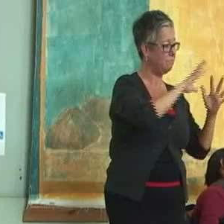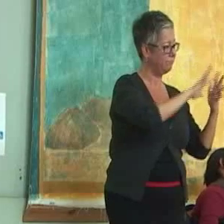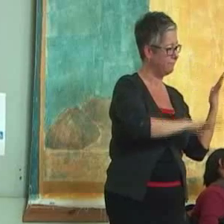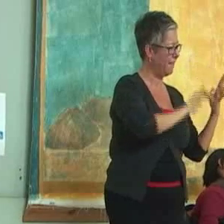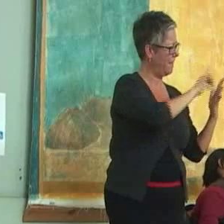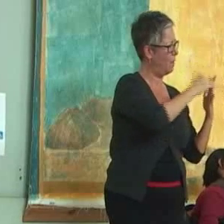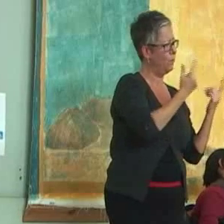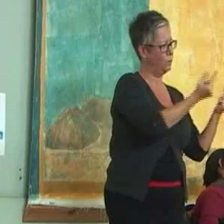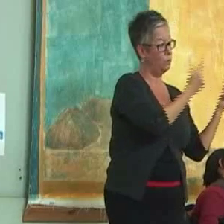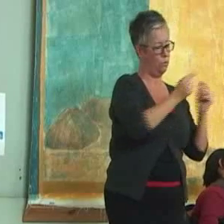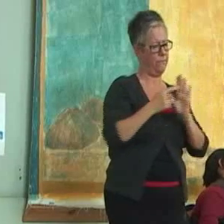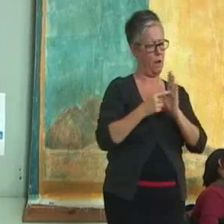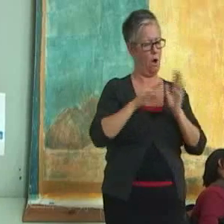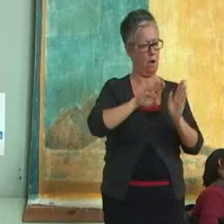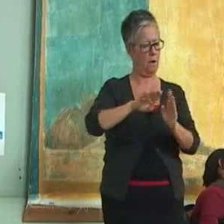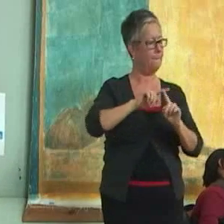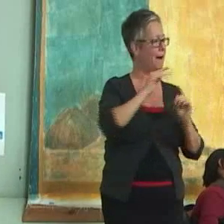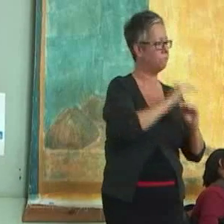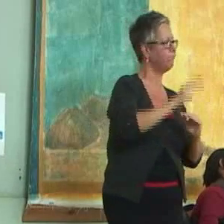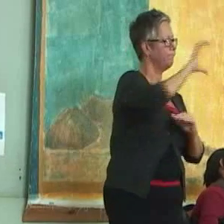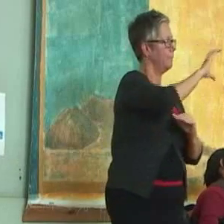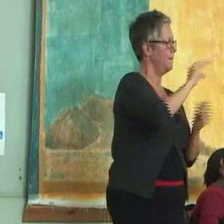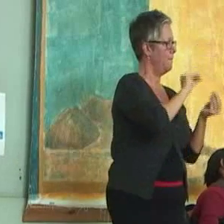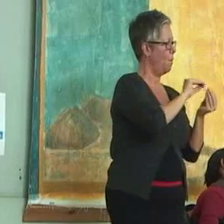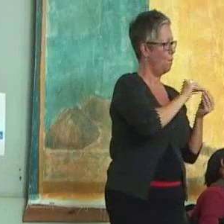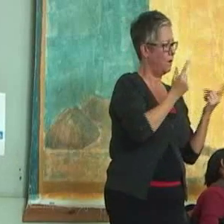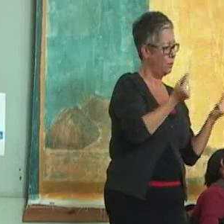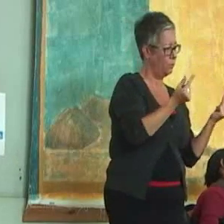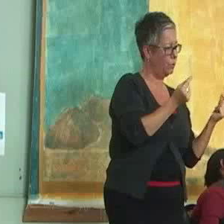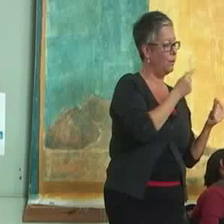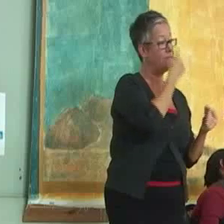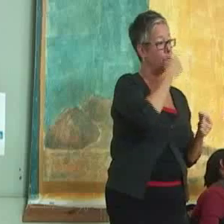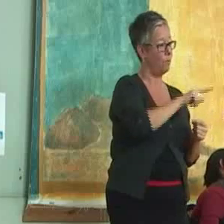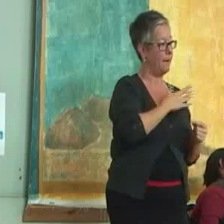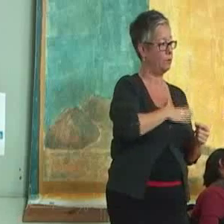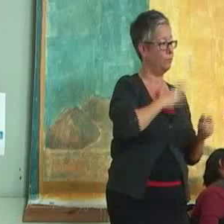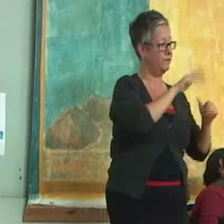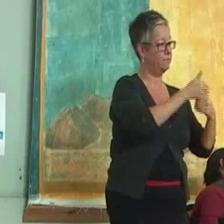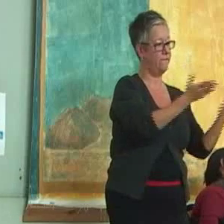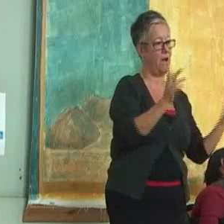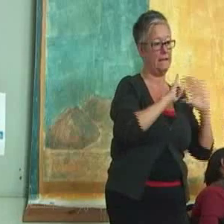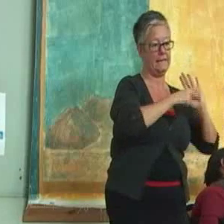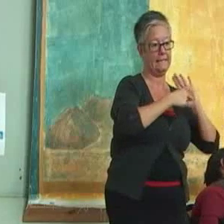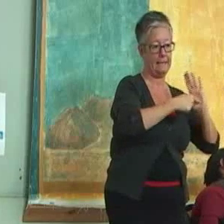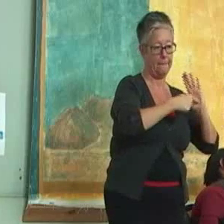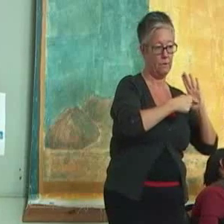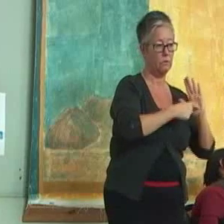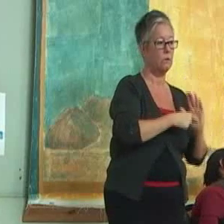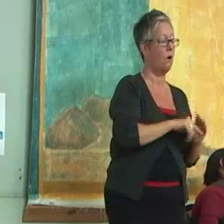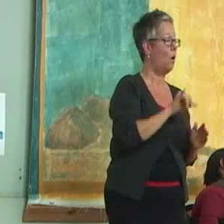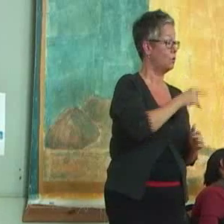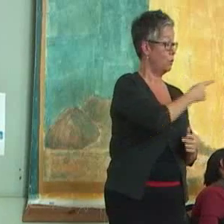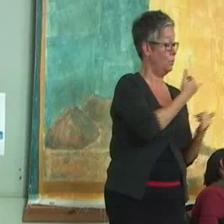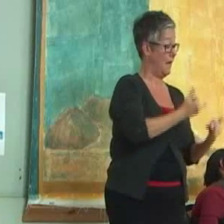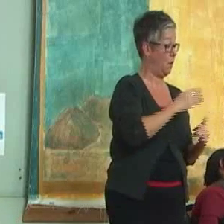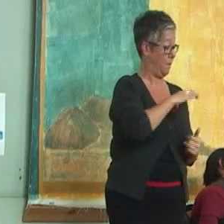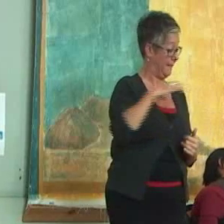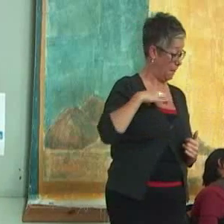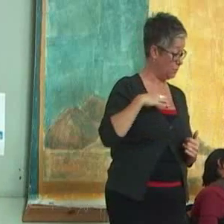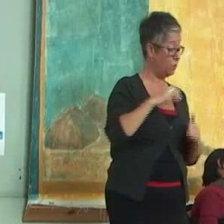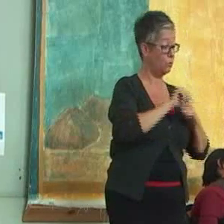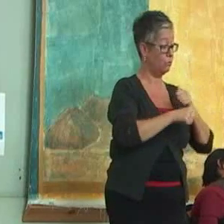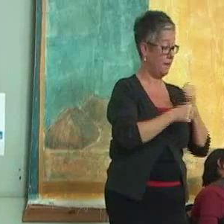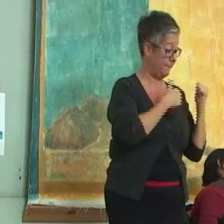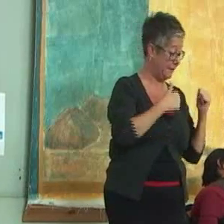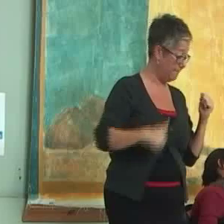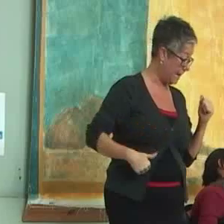that we've already discussed? And if you could also provide examples, given that you're a current member of council and the deputy mayor of the city,